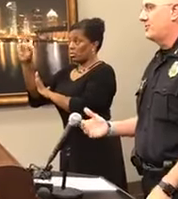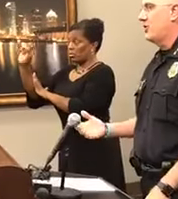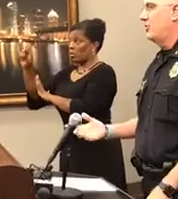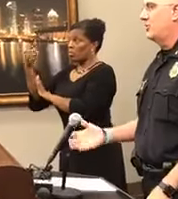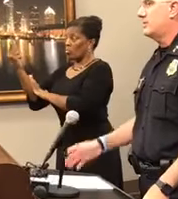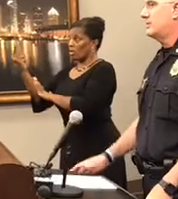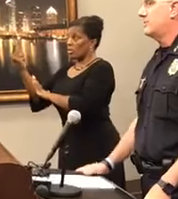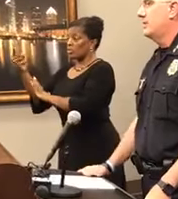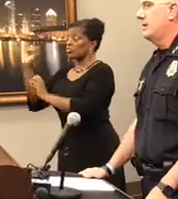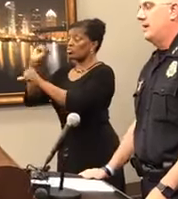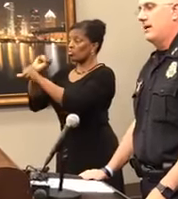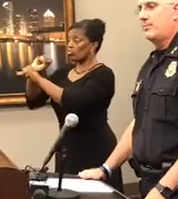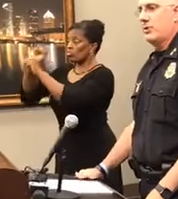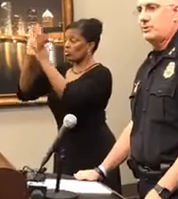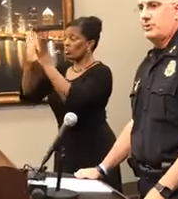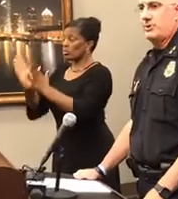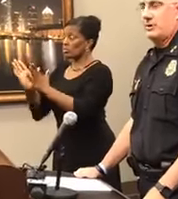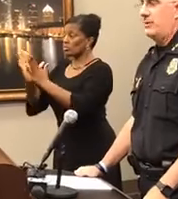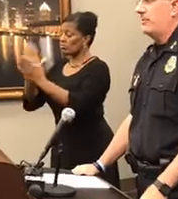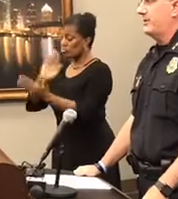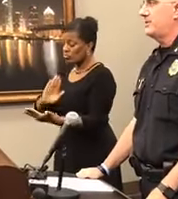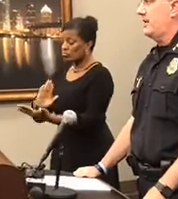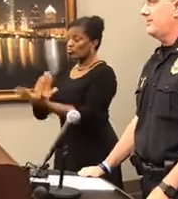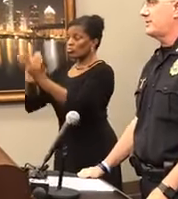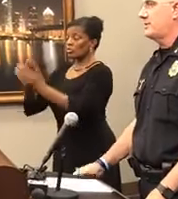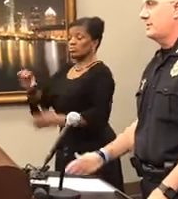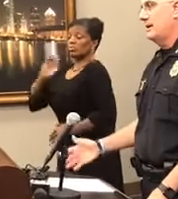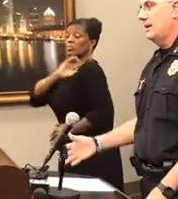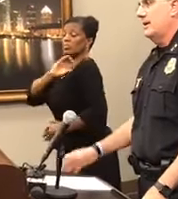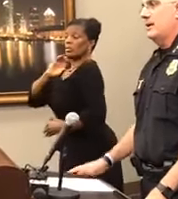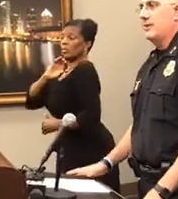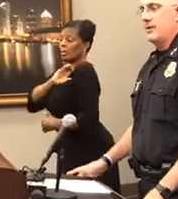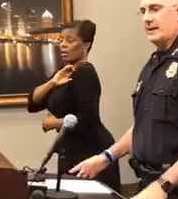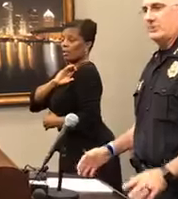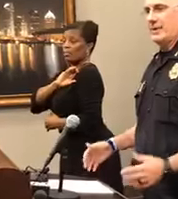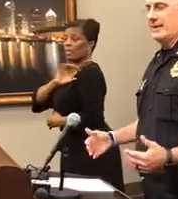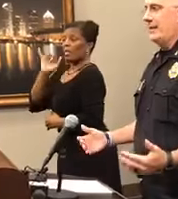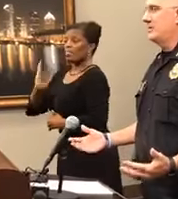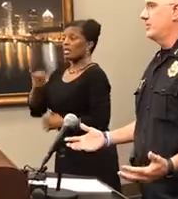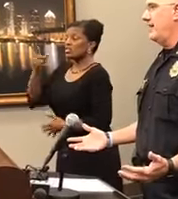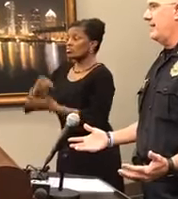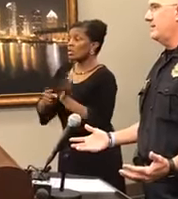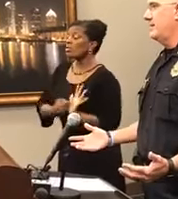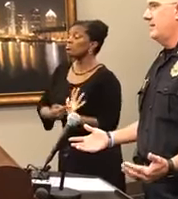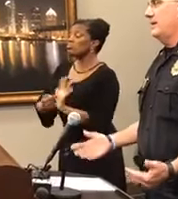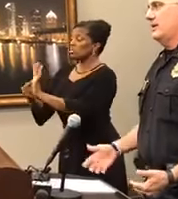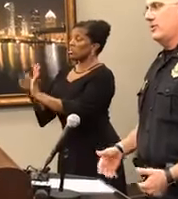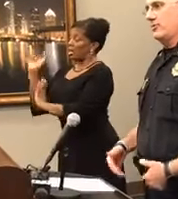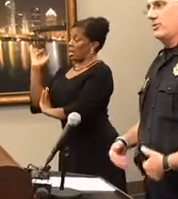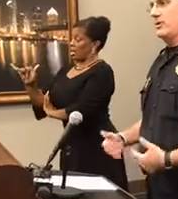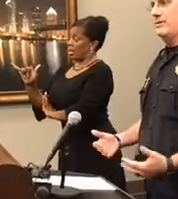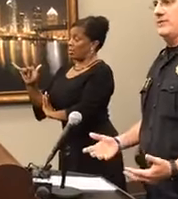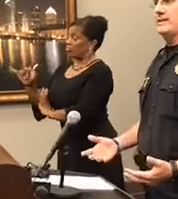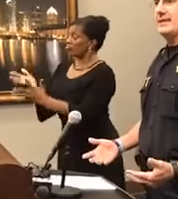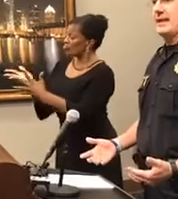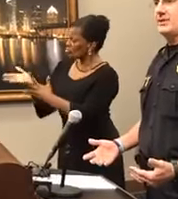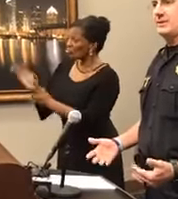of his co-workers approached a police officer. That is what led us to that. Through